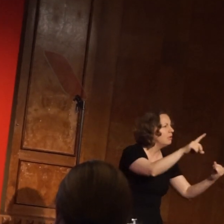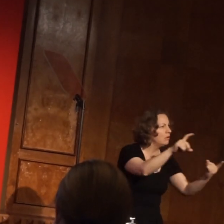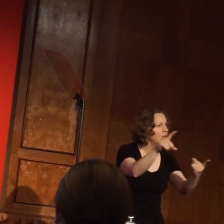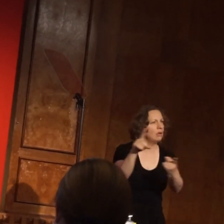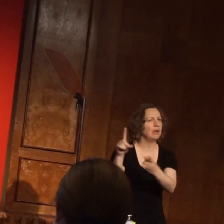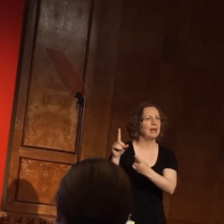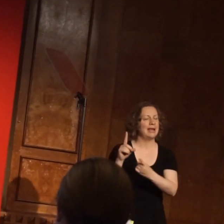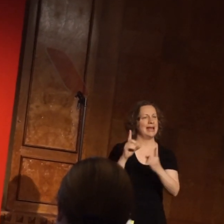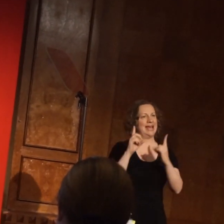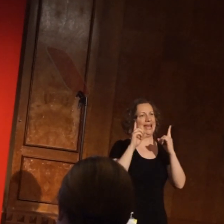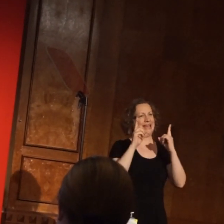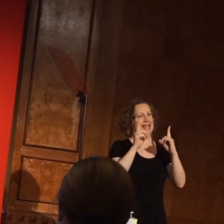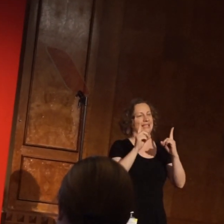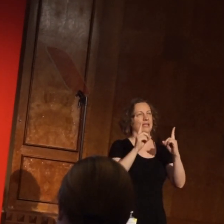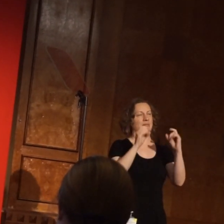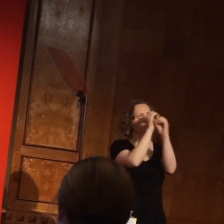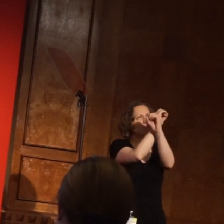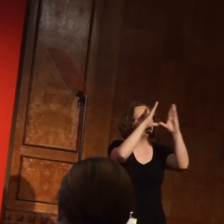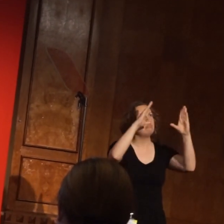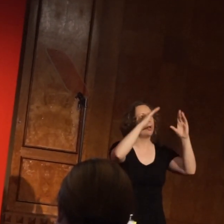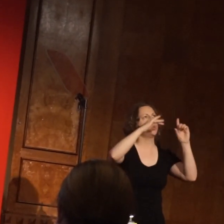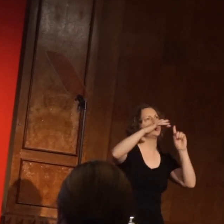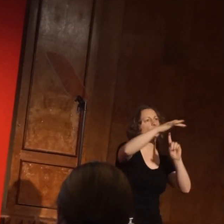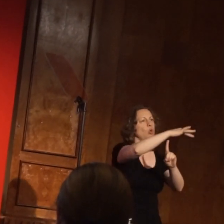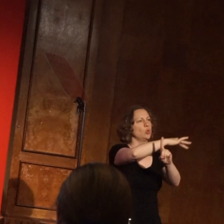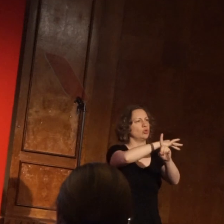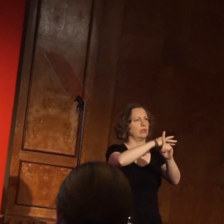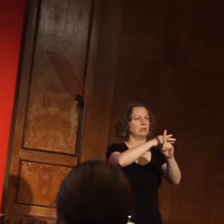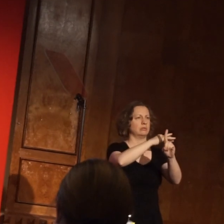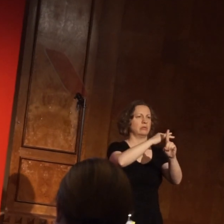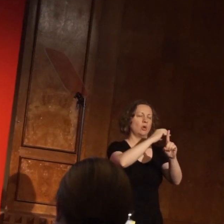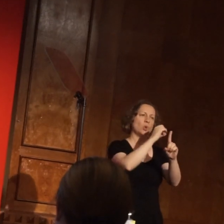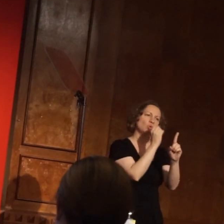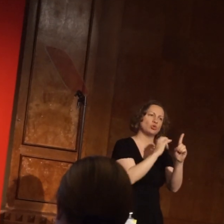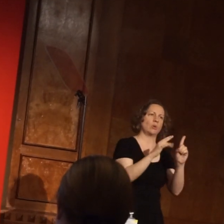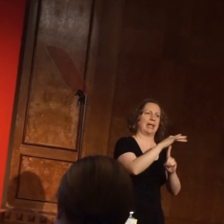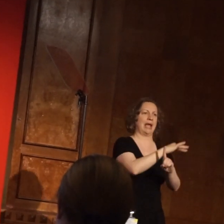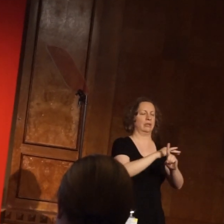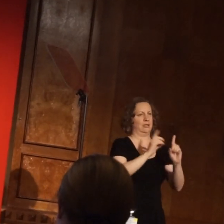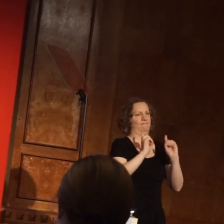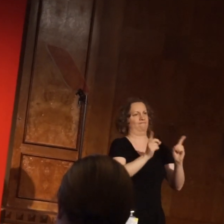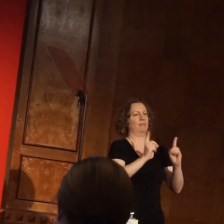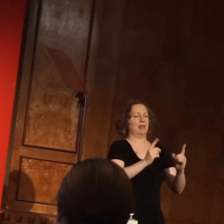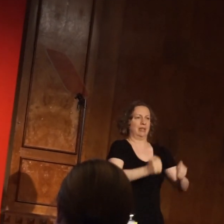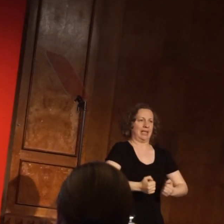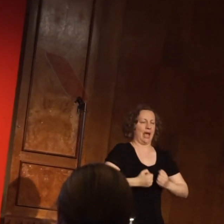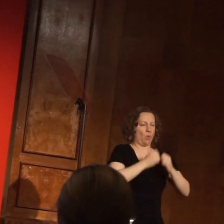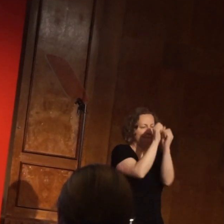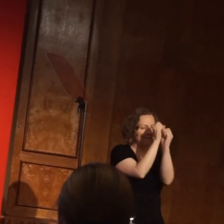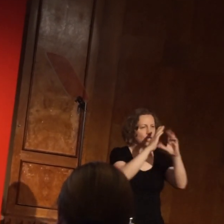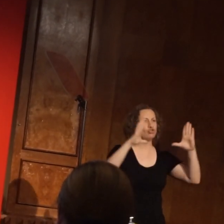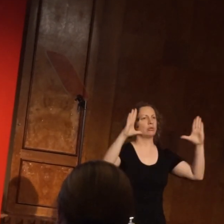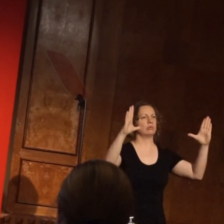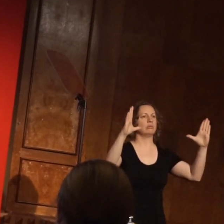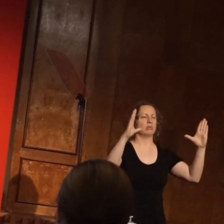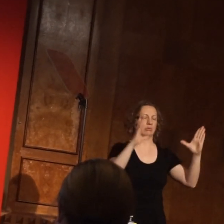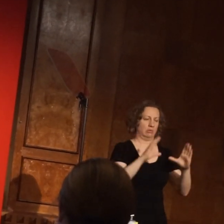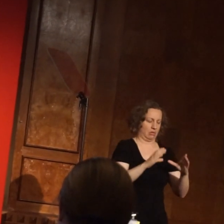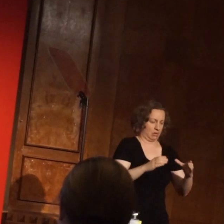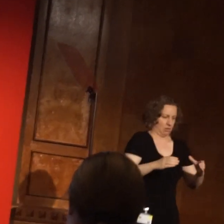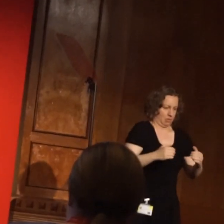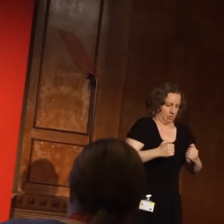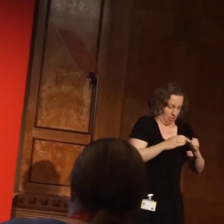That is the socialist society we are aspiring to. That is our vision as a party and a movement,